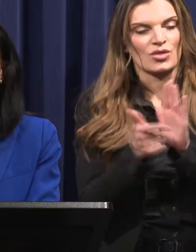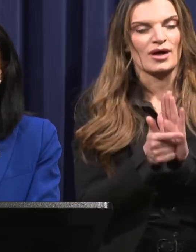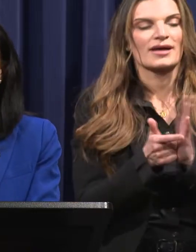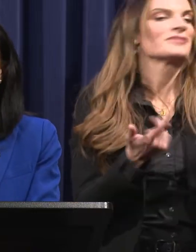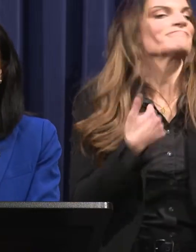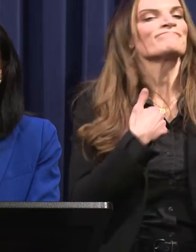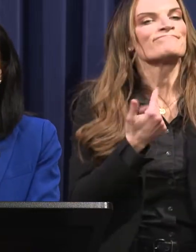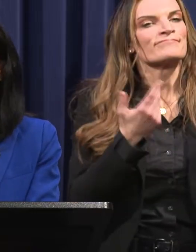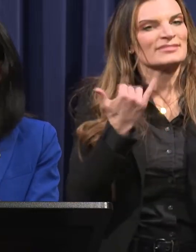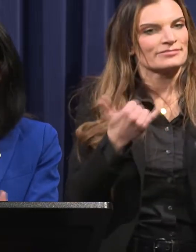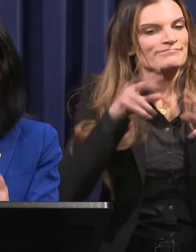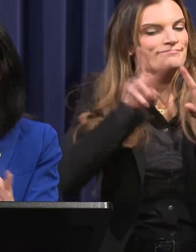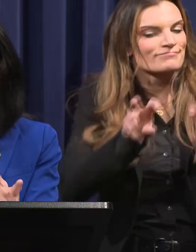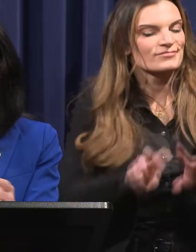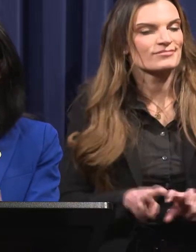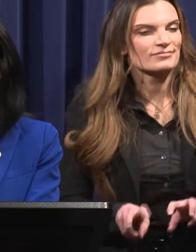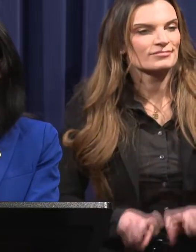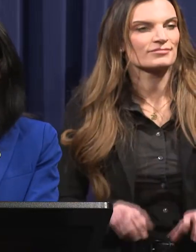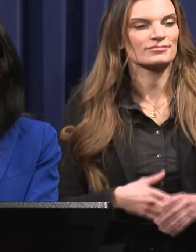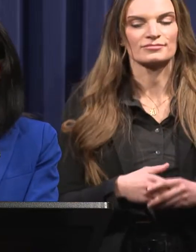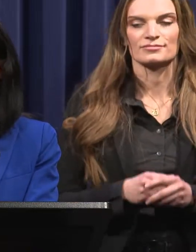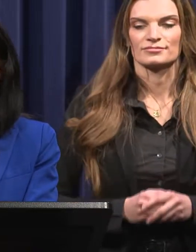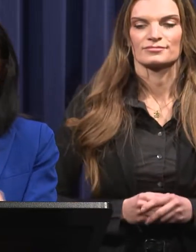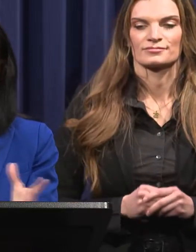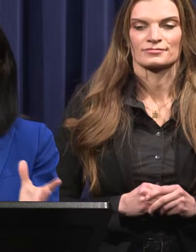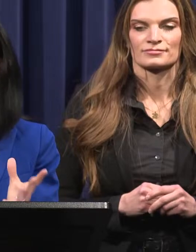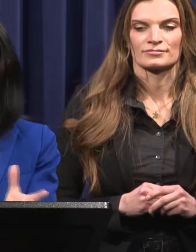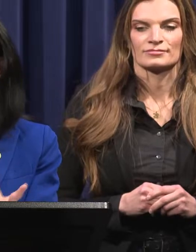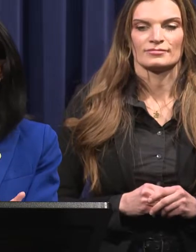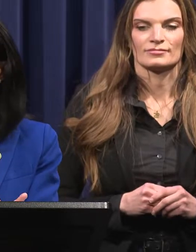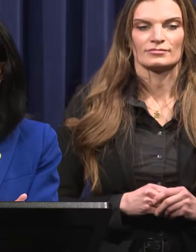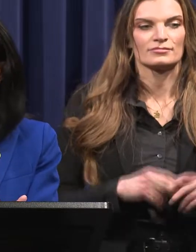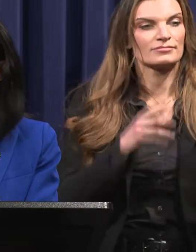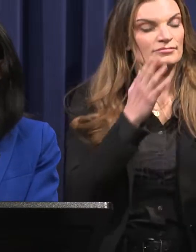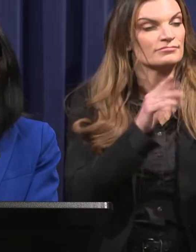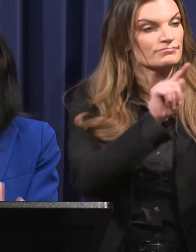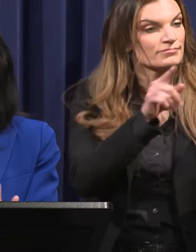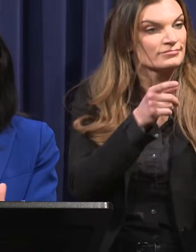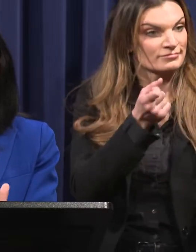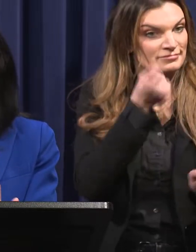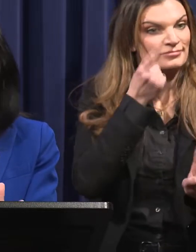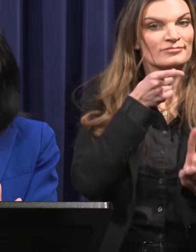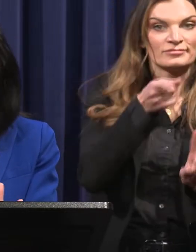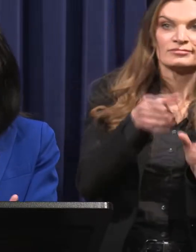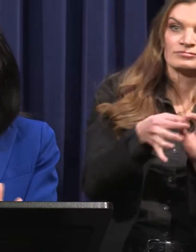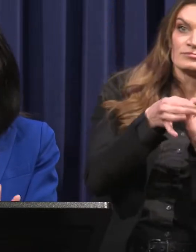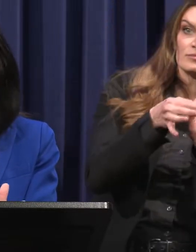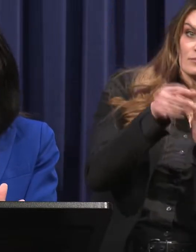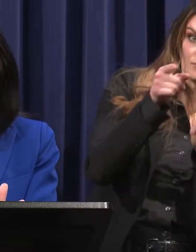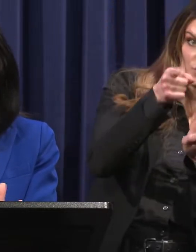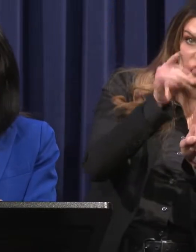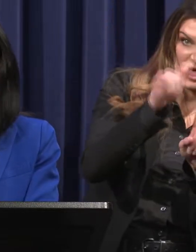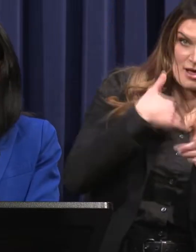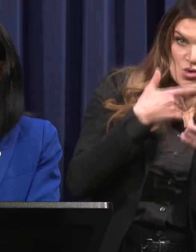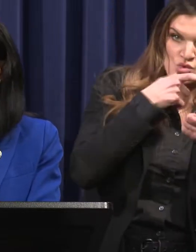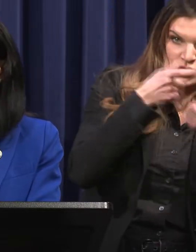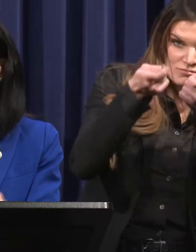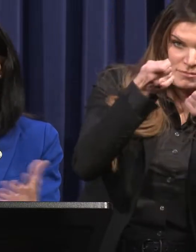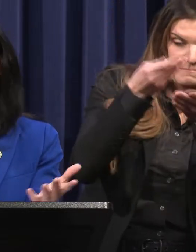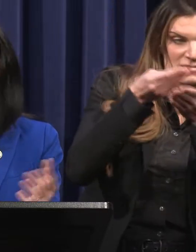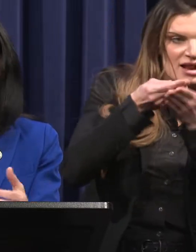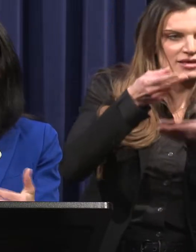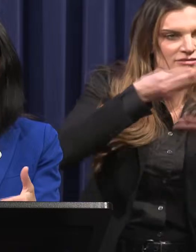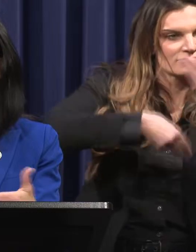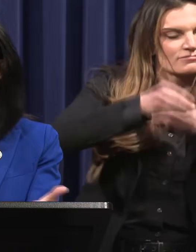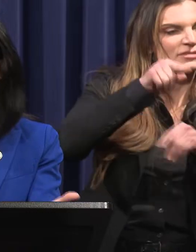people who are assigned this that, you know, have a relationship with whoever really is managing that fund, and